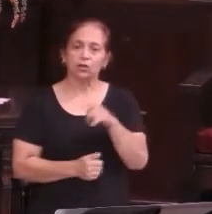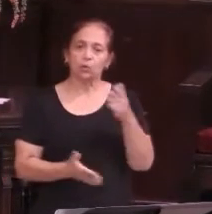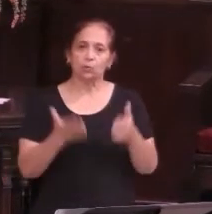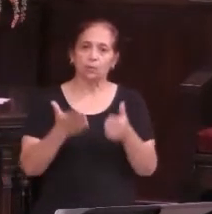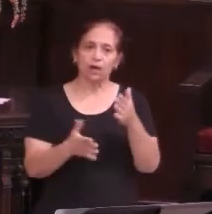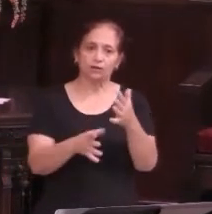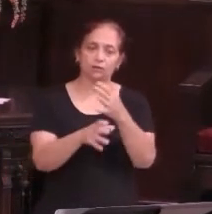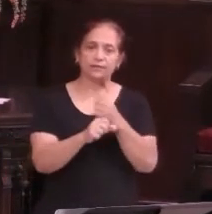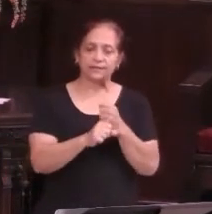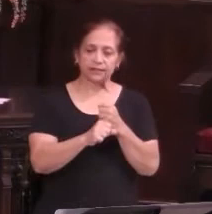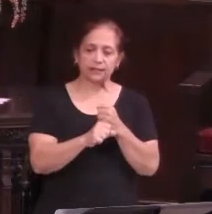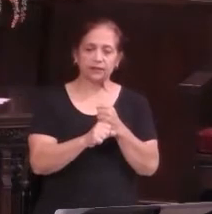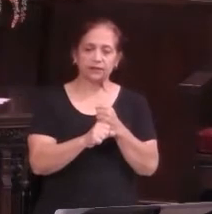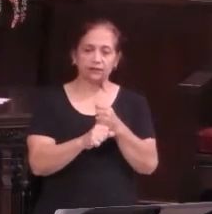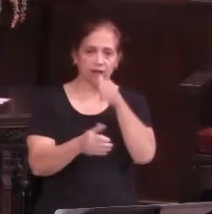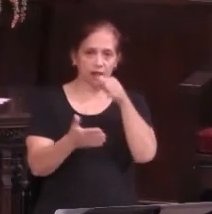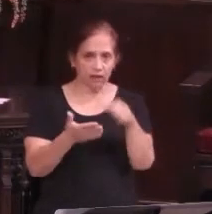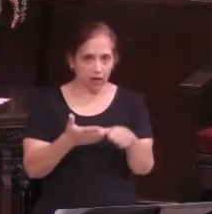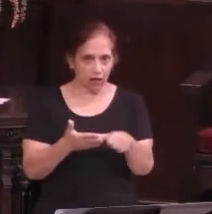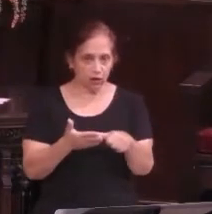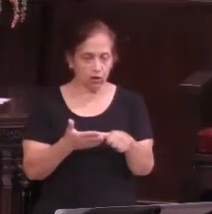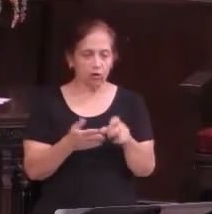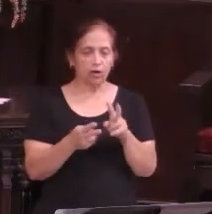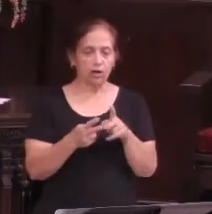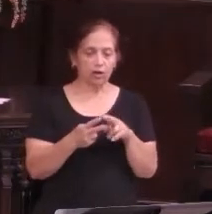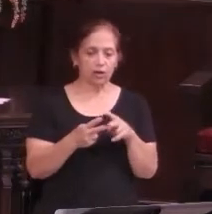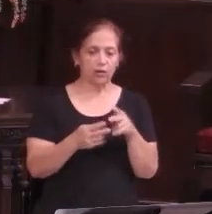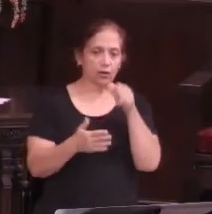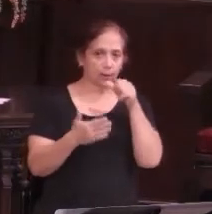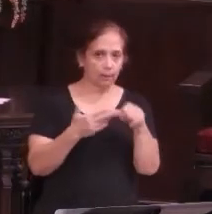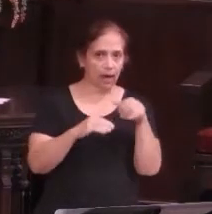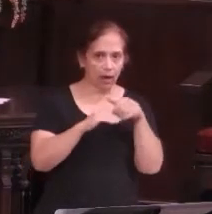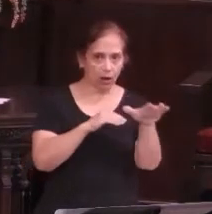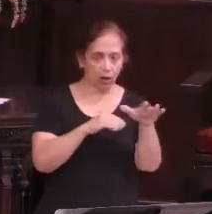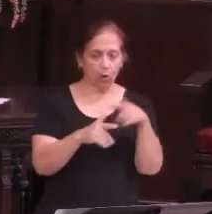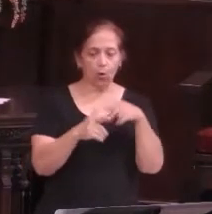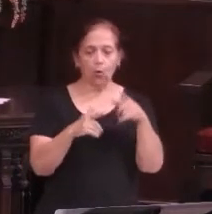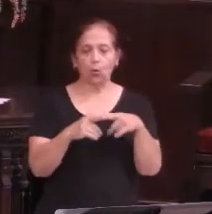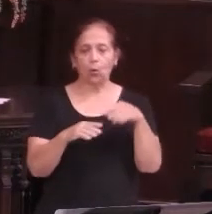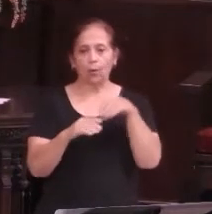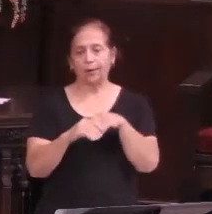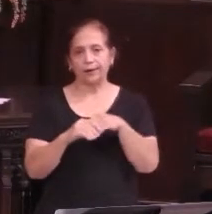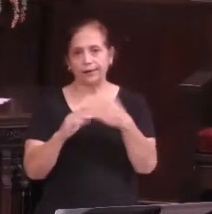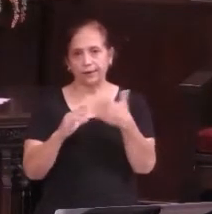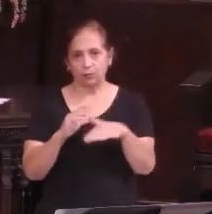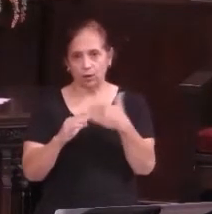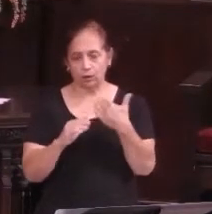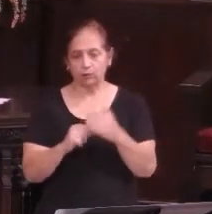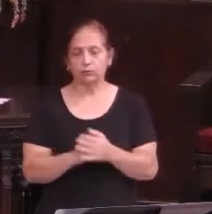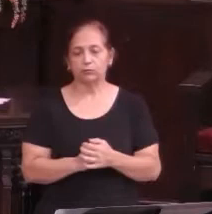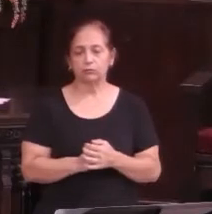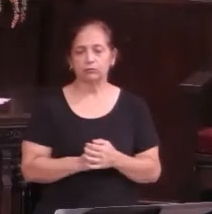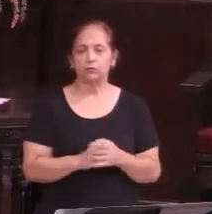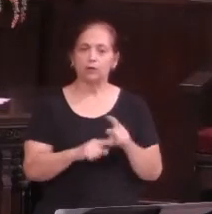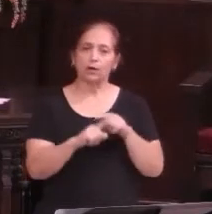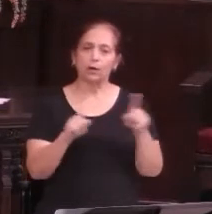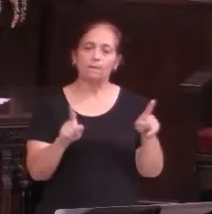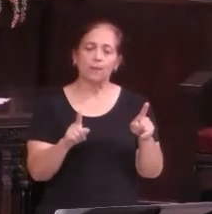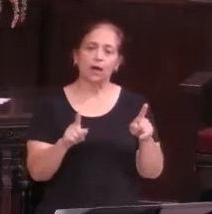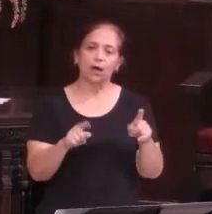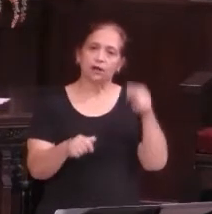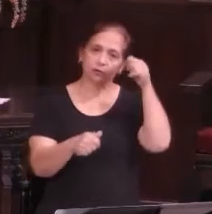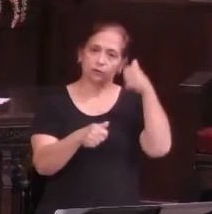have received a letter, either by mail or in your inbox. But as